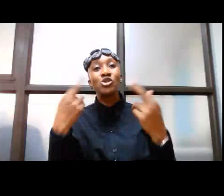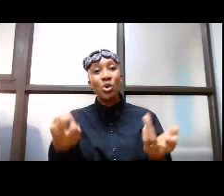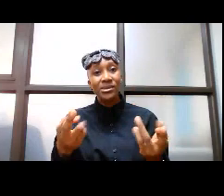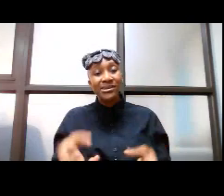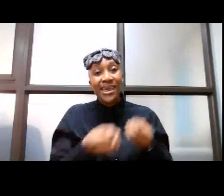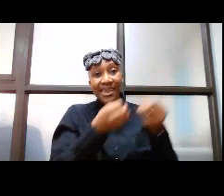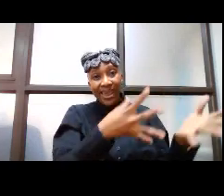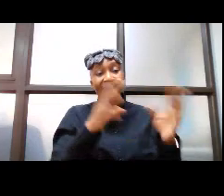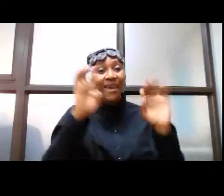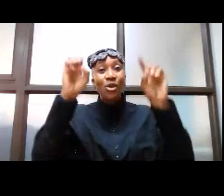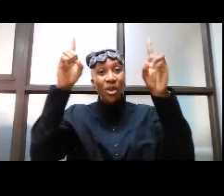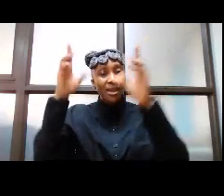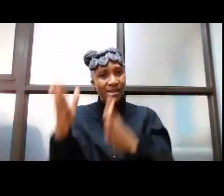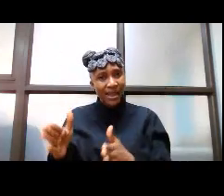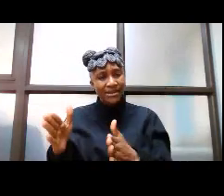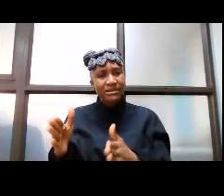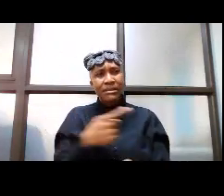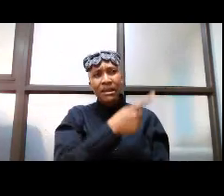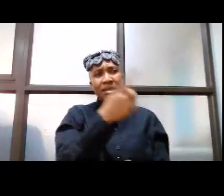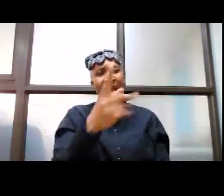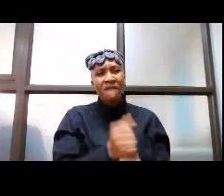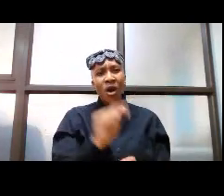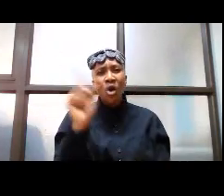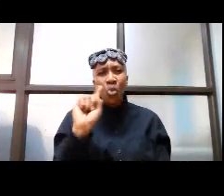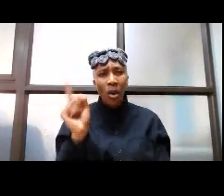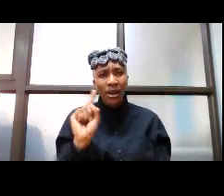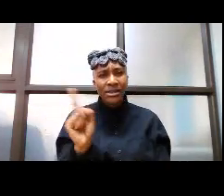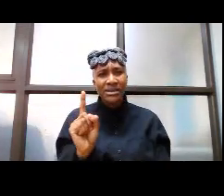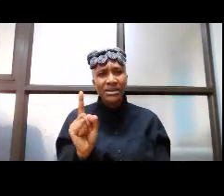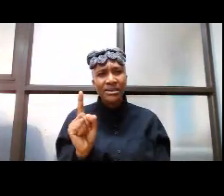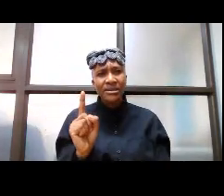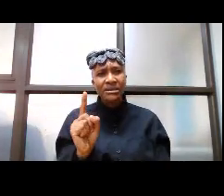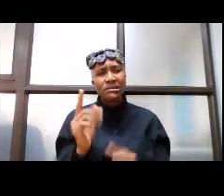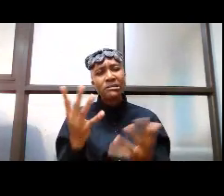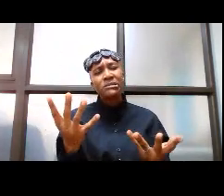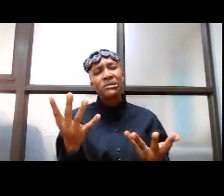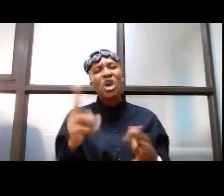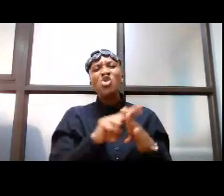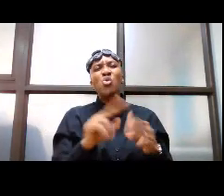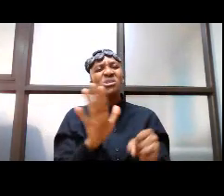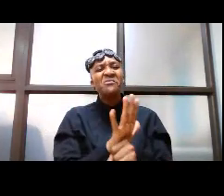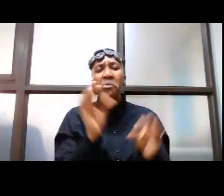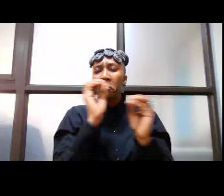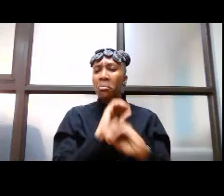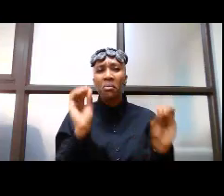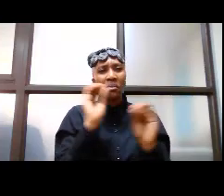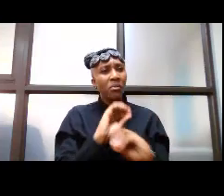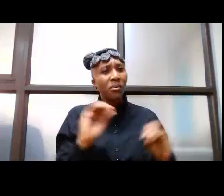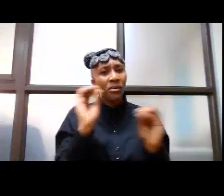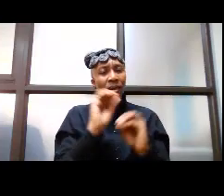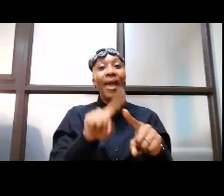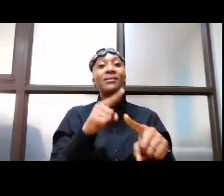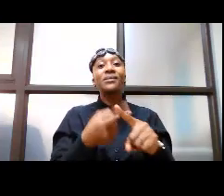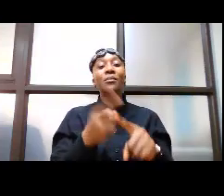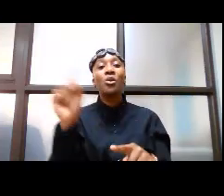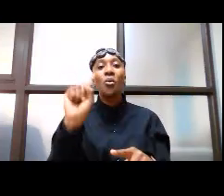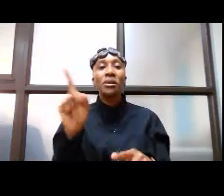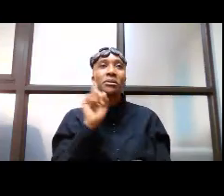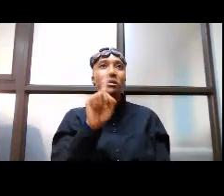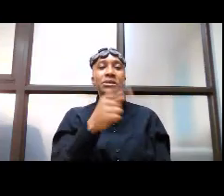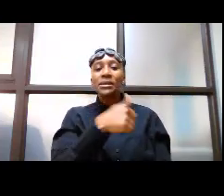educators, they found them to be not quite useful. For instance, a teacher would